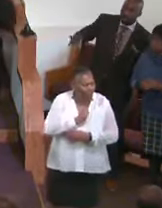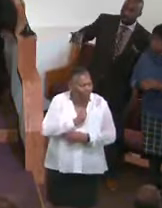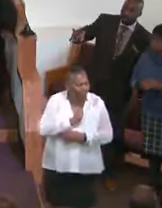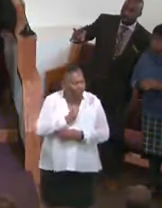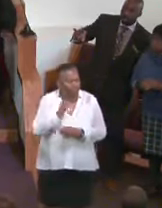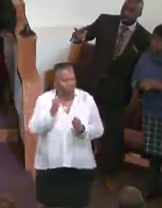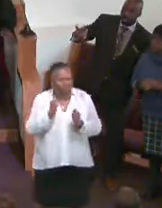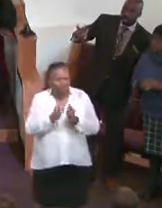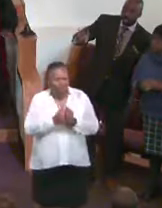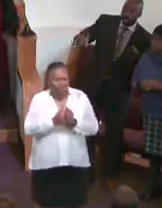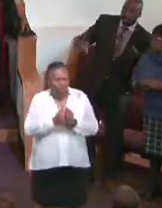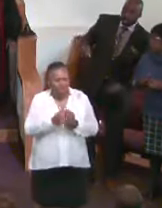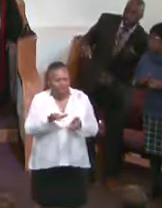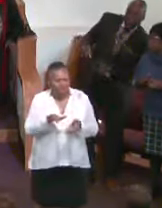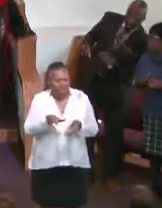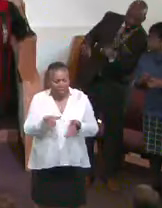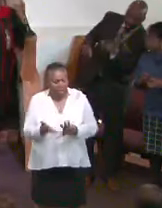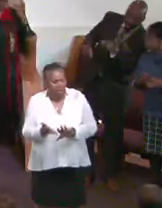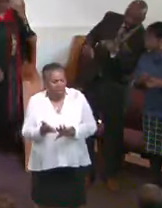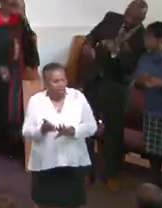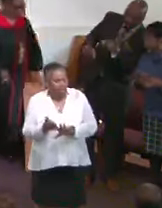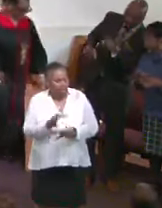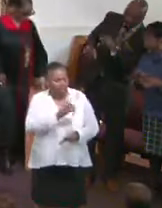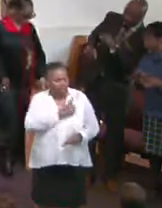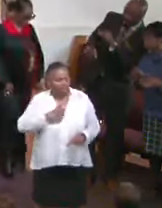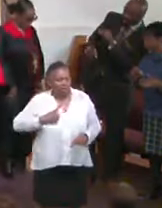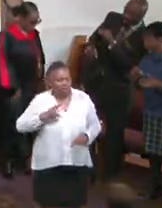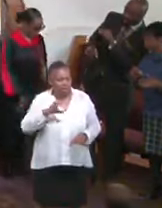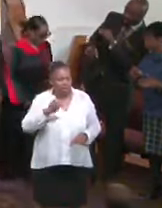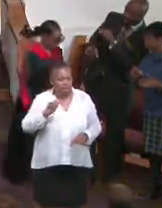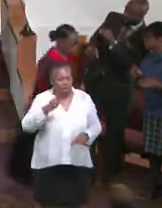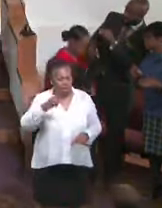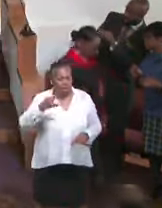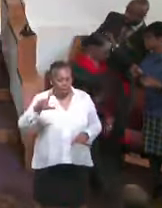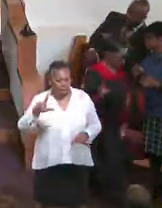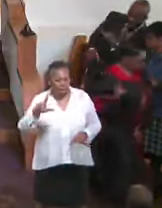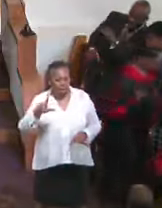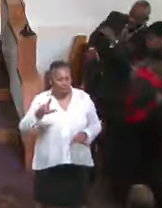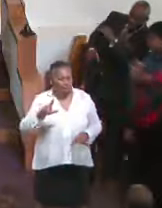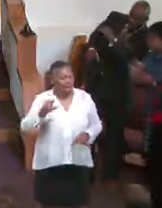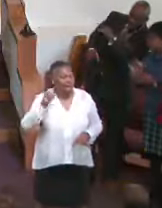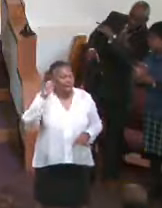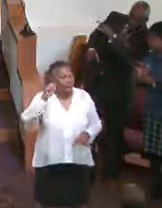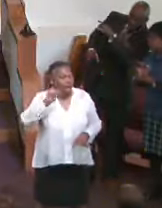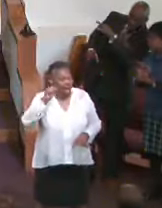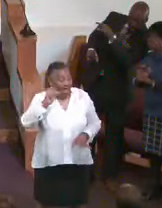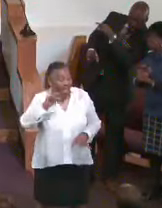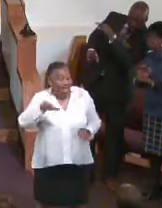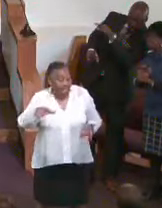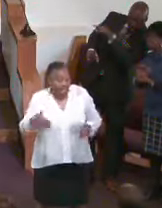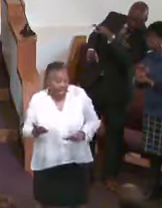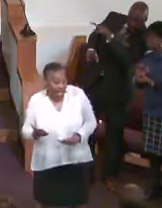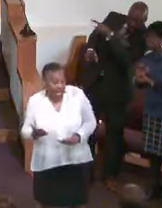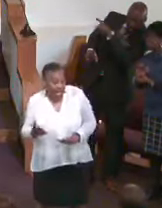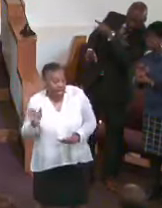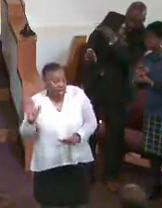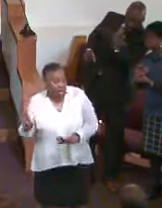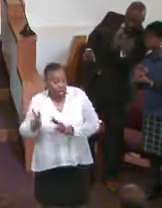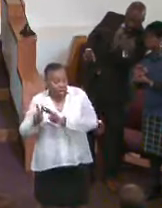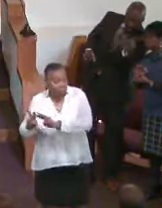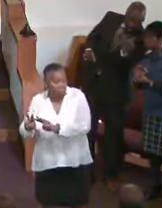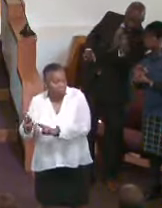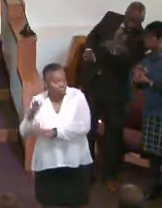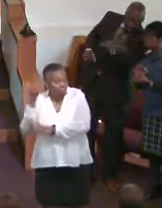passing of Deacon Carl, an aunt passed, and her home going service was this past Friday